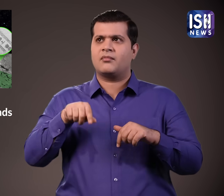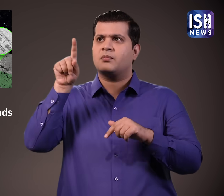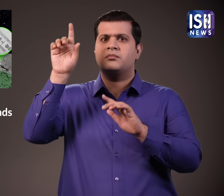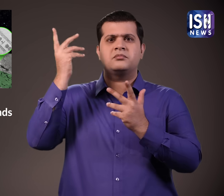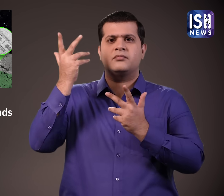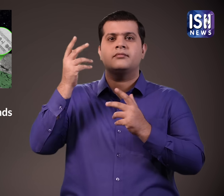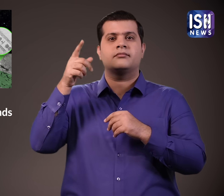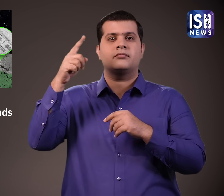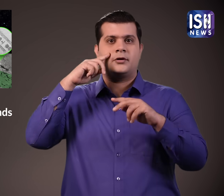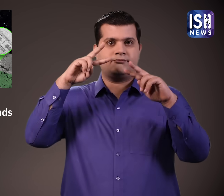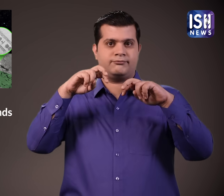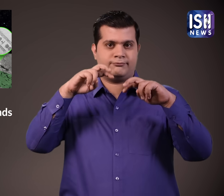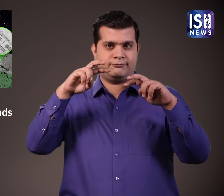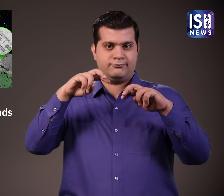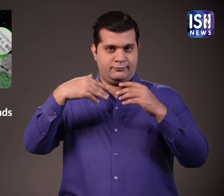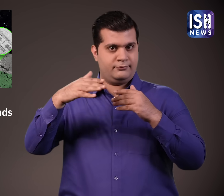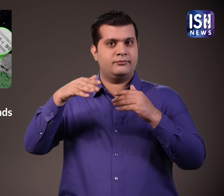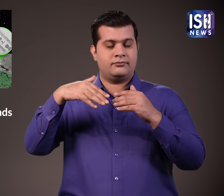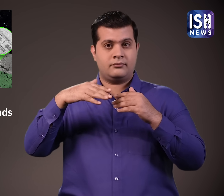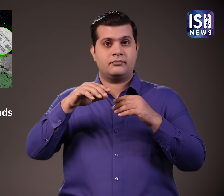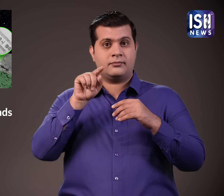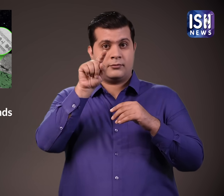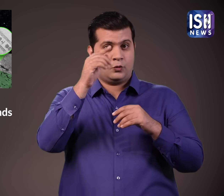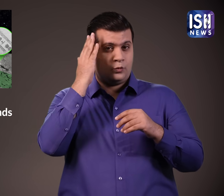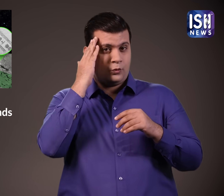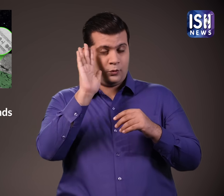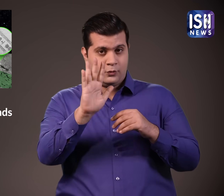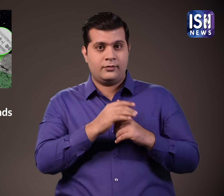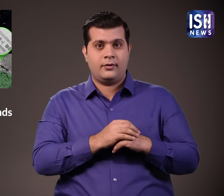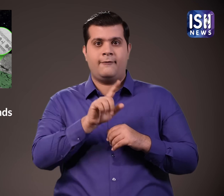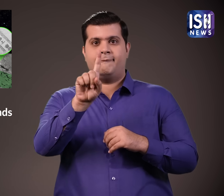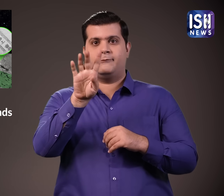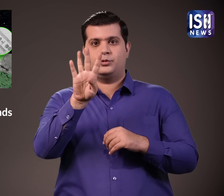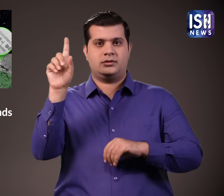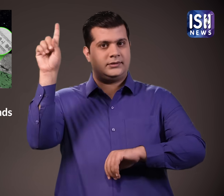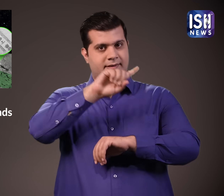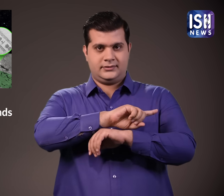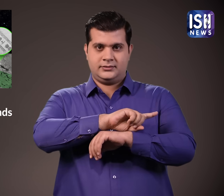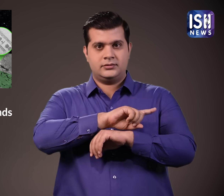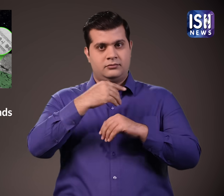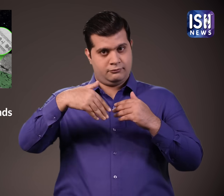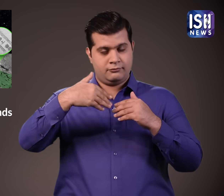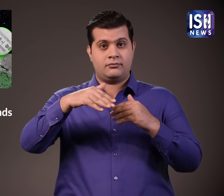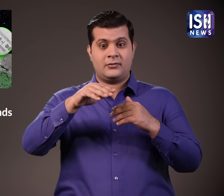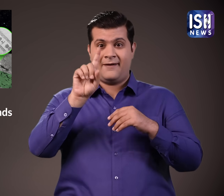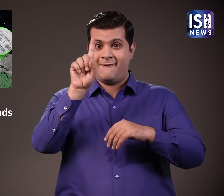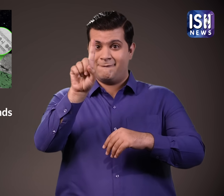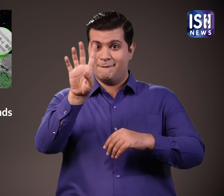it will research and collect data. One day on the moon is equivalent to